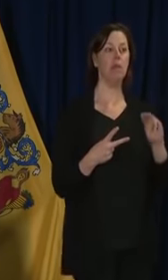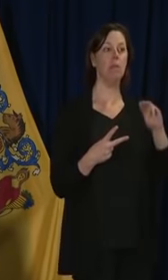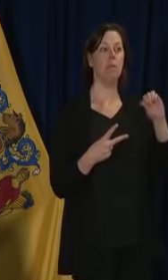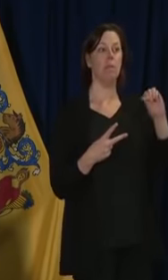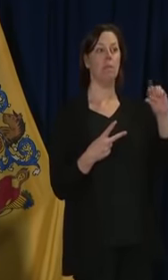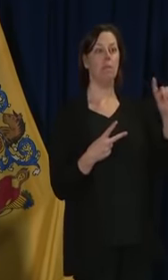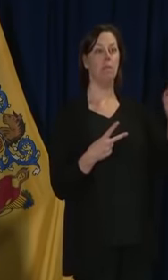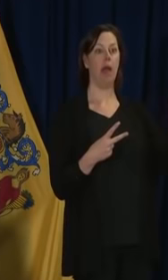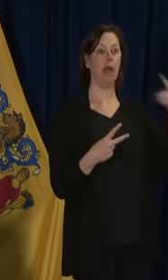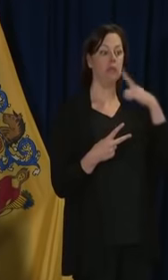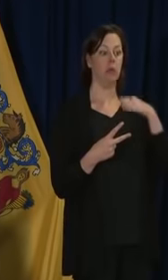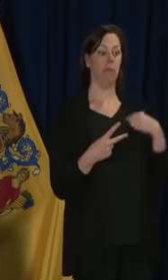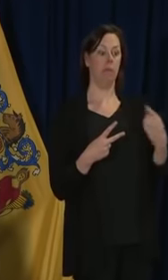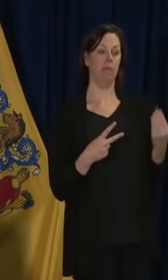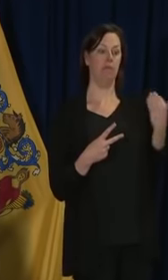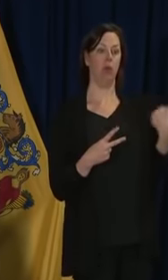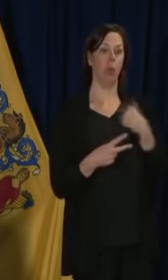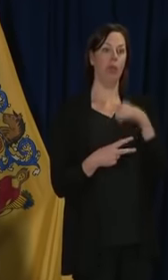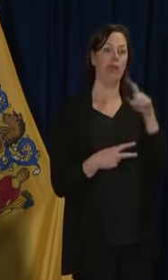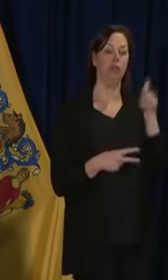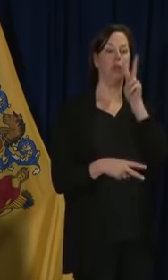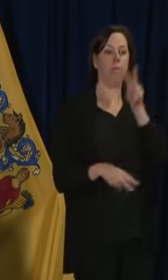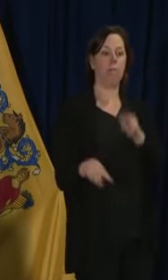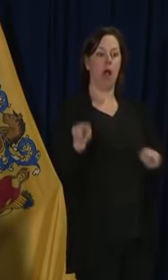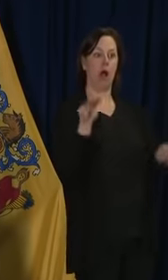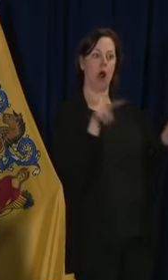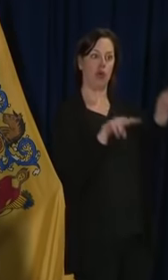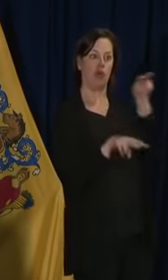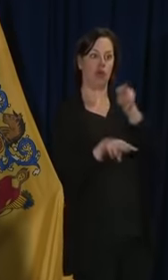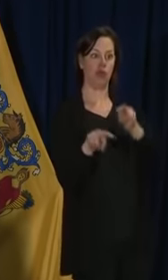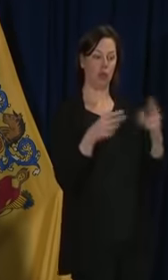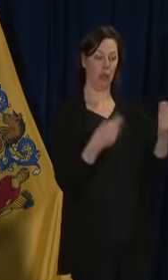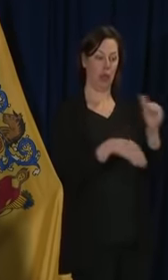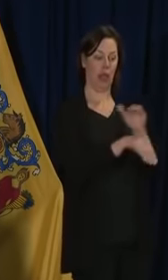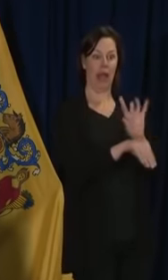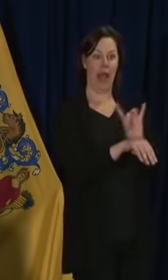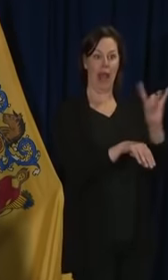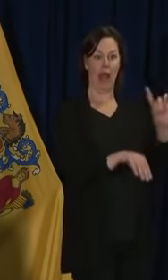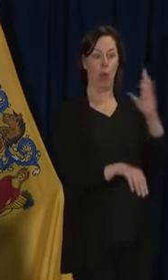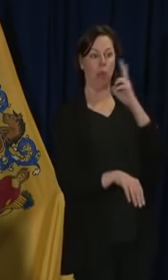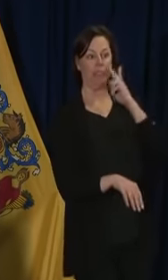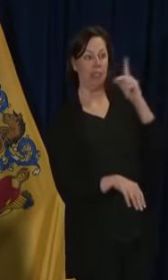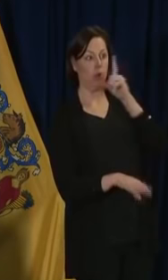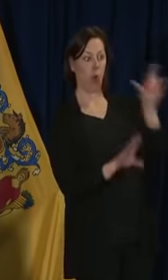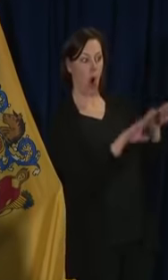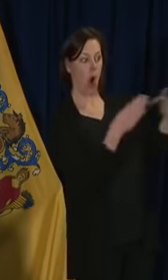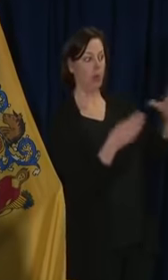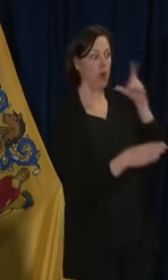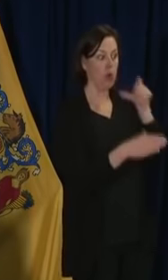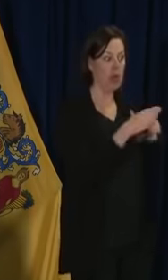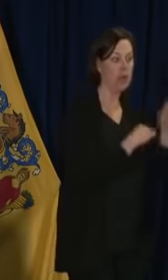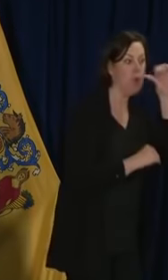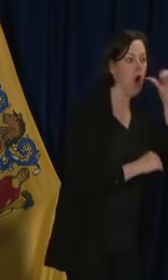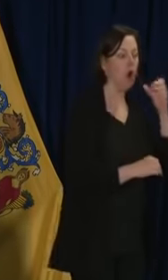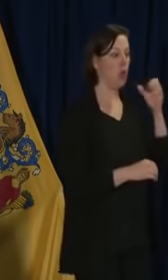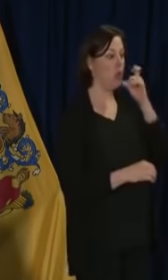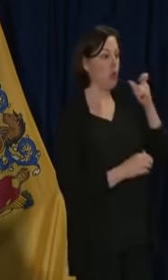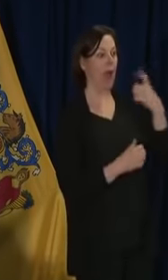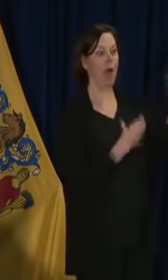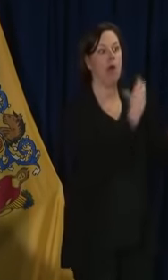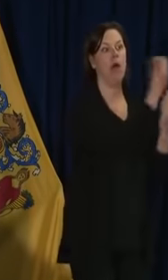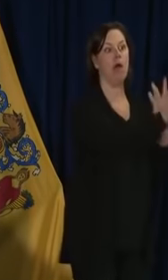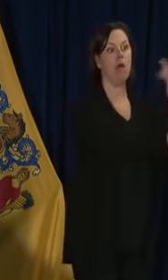earlier, and that is we have to monitor this. We're going to start to find out tonight at 8 o'clock. But the reality is, maybe among other things,